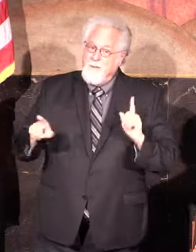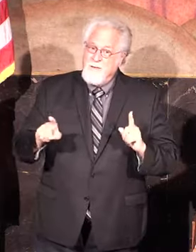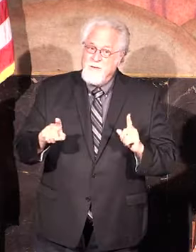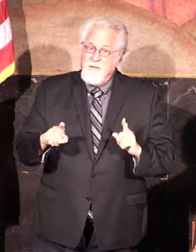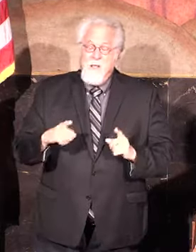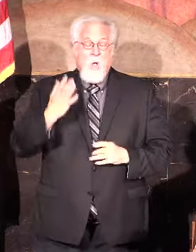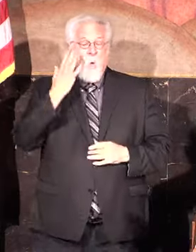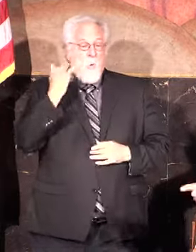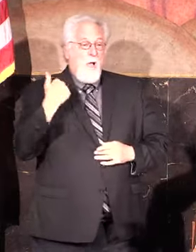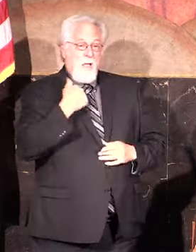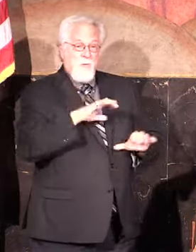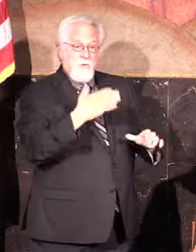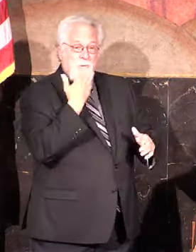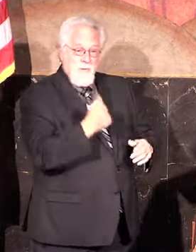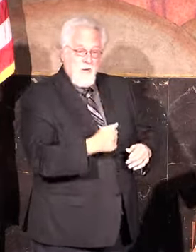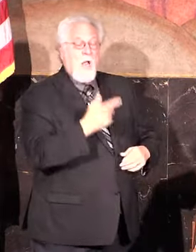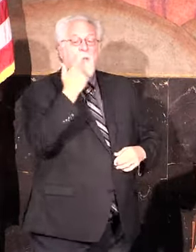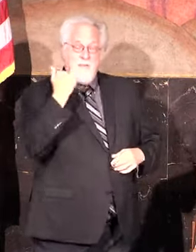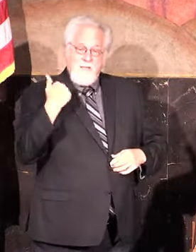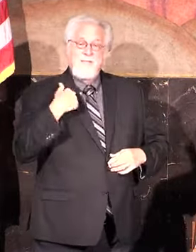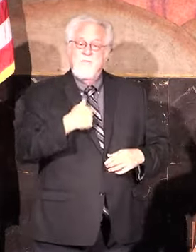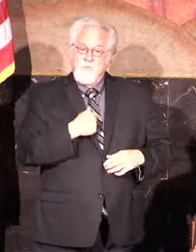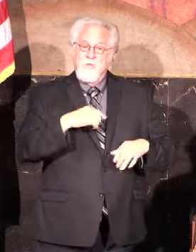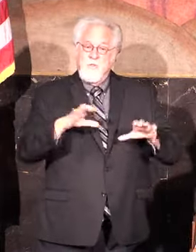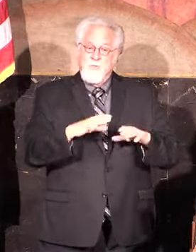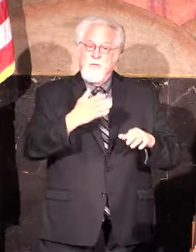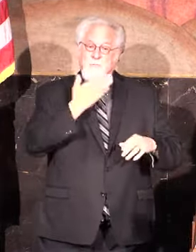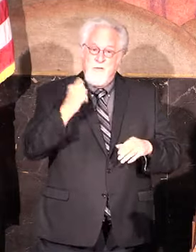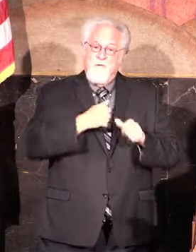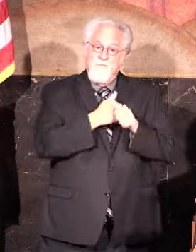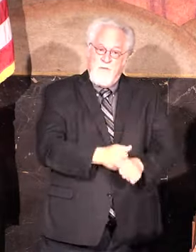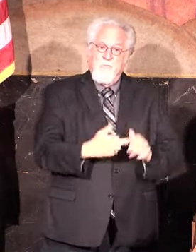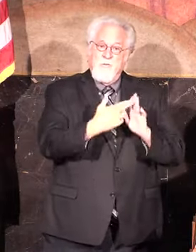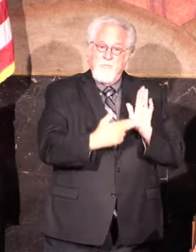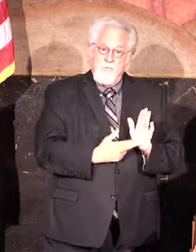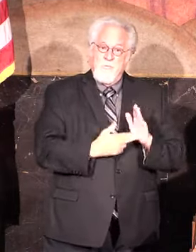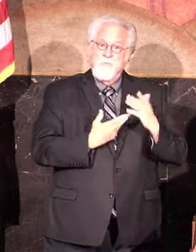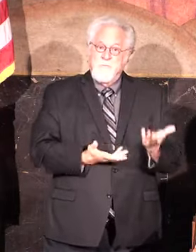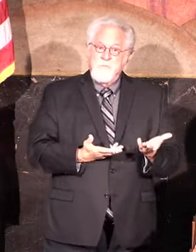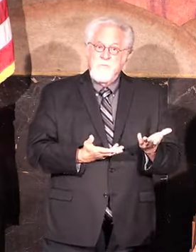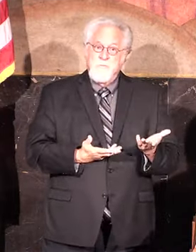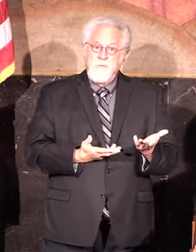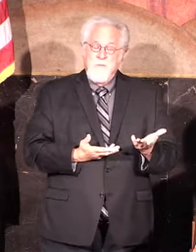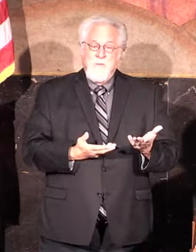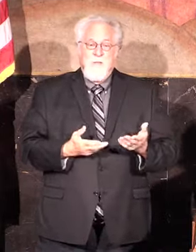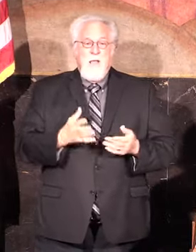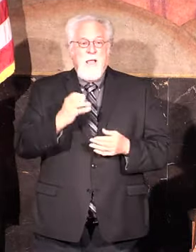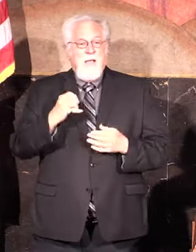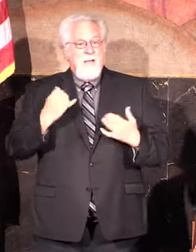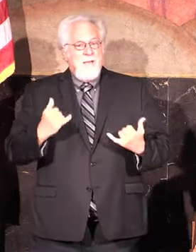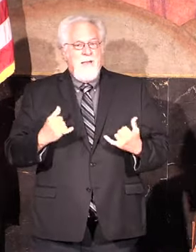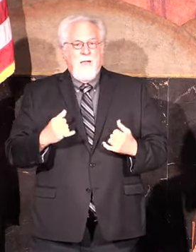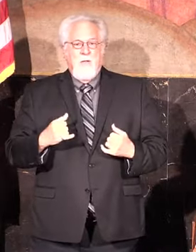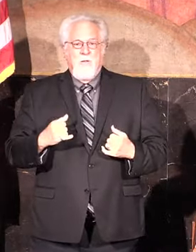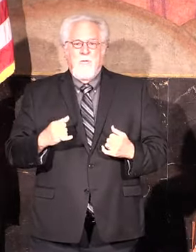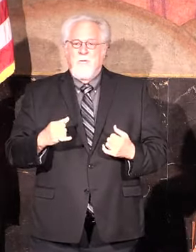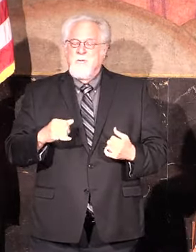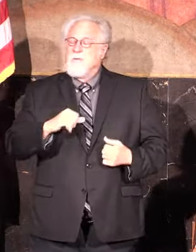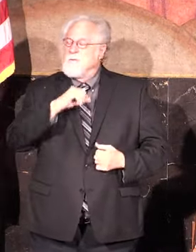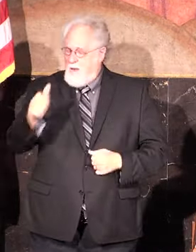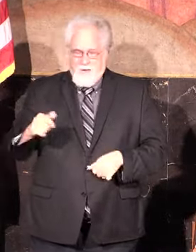the only reason we are doing better is because we're getting more people to follow those mitigation measures. And now is absolutely not